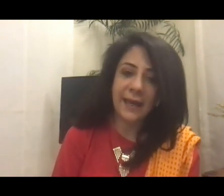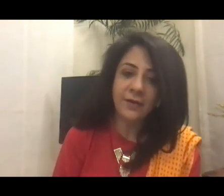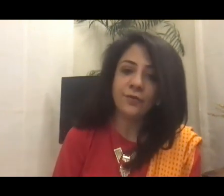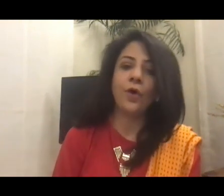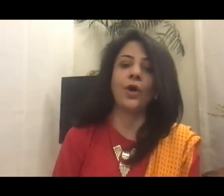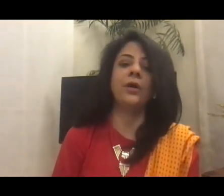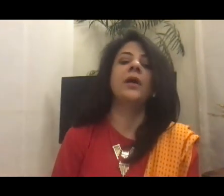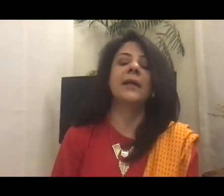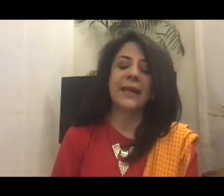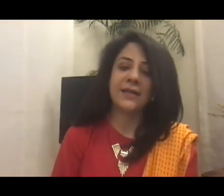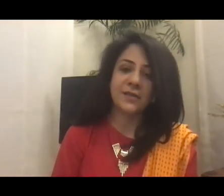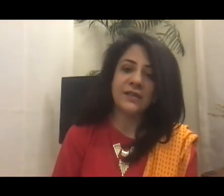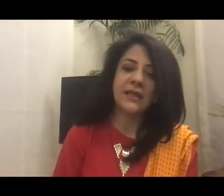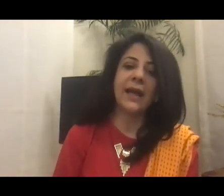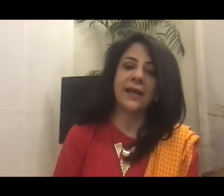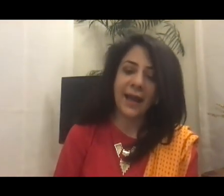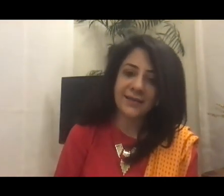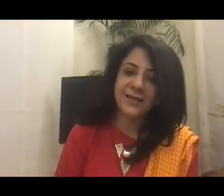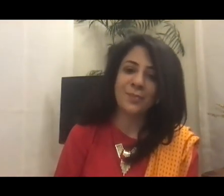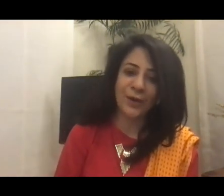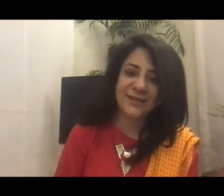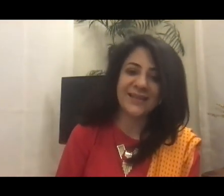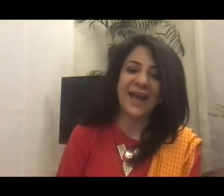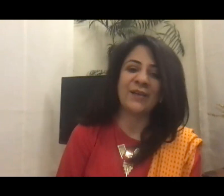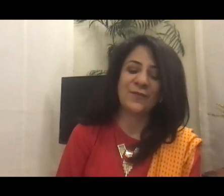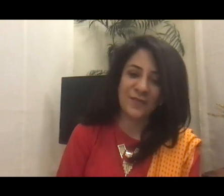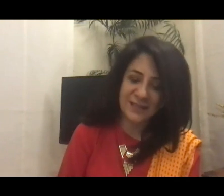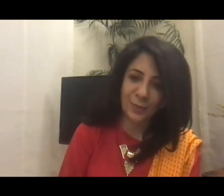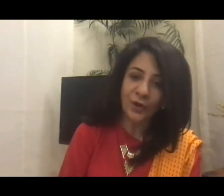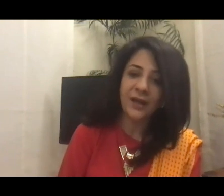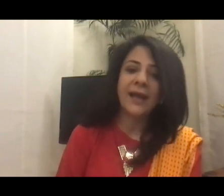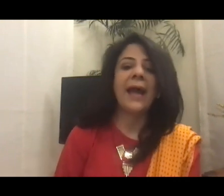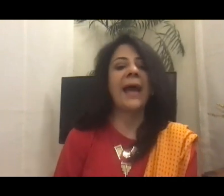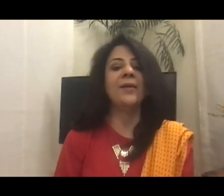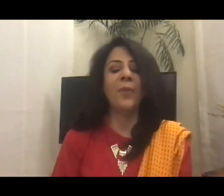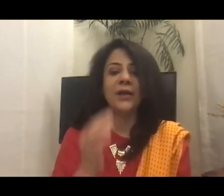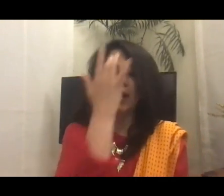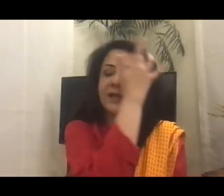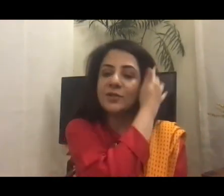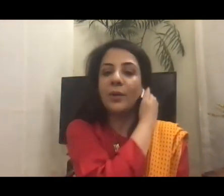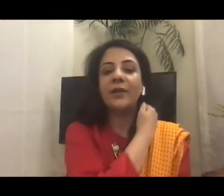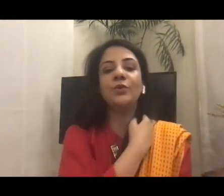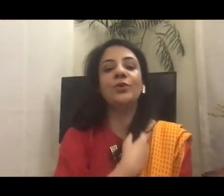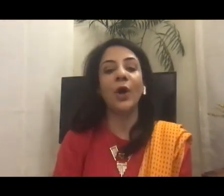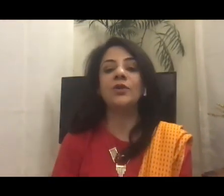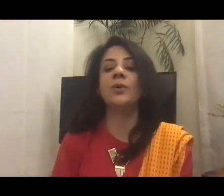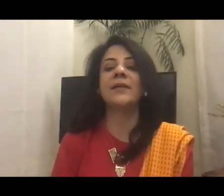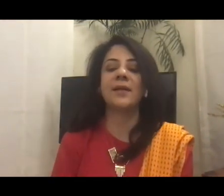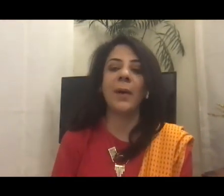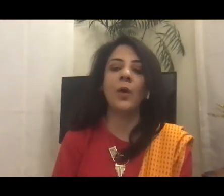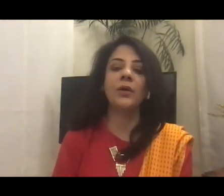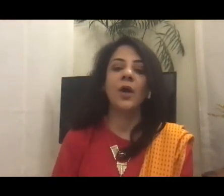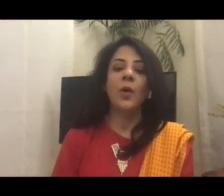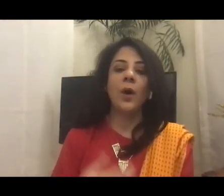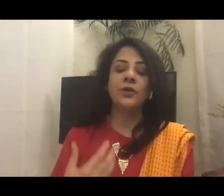global head for connectivity and access policy at Facebook. And Monica is going to talk to